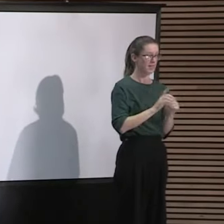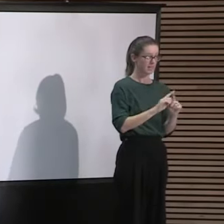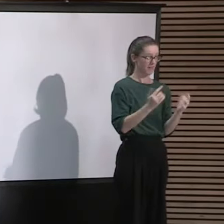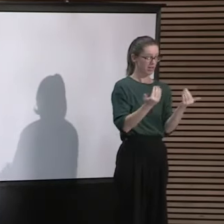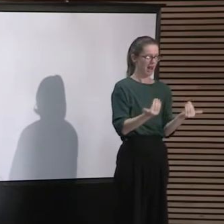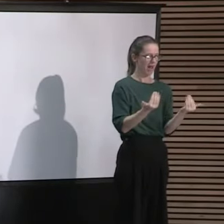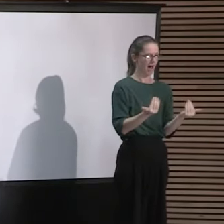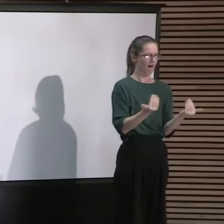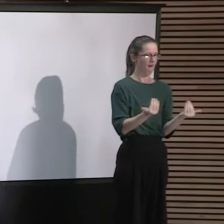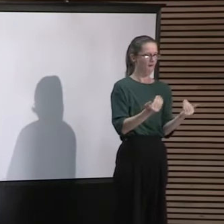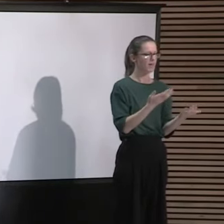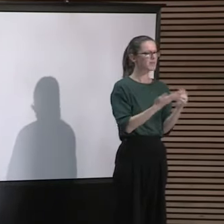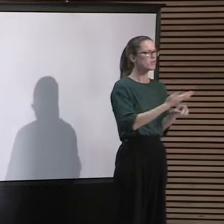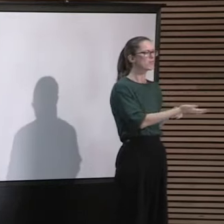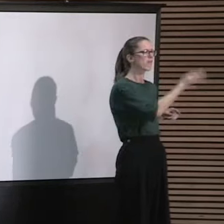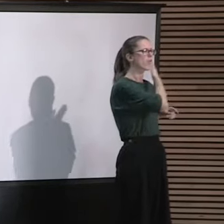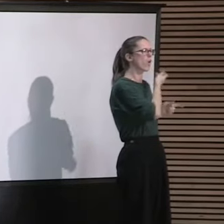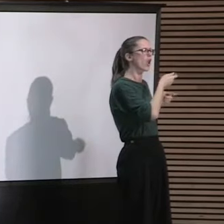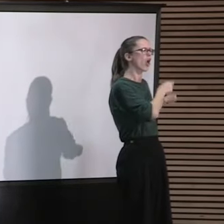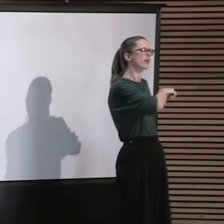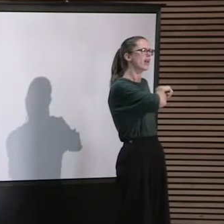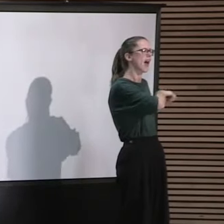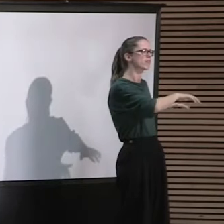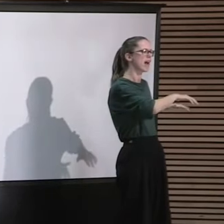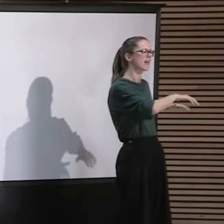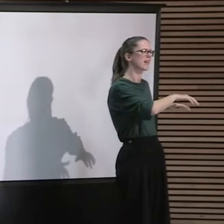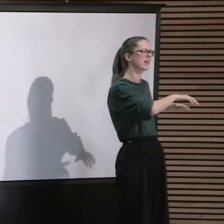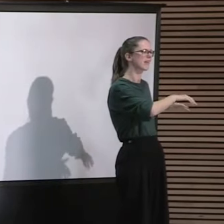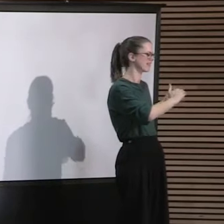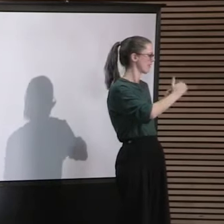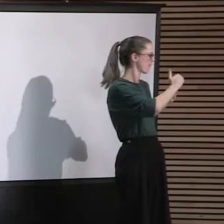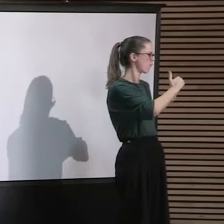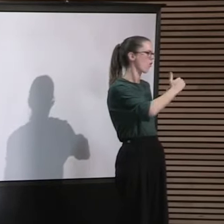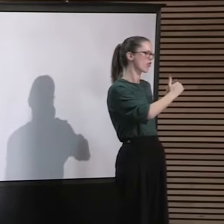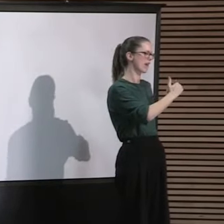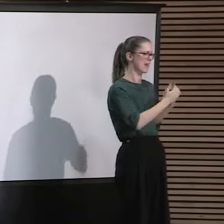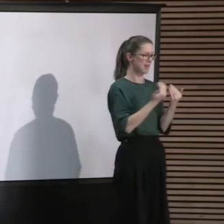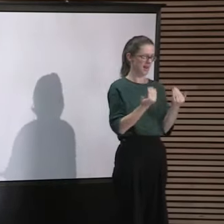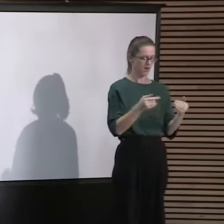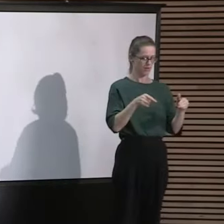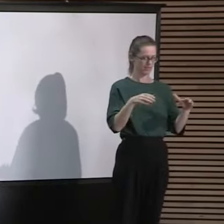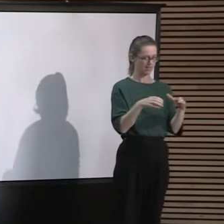clusters when we had the outbreak earlier and when alert level 4 and 3 is, we are